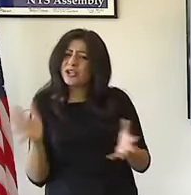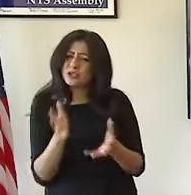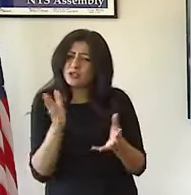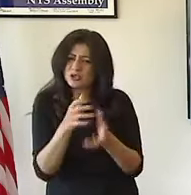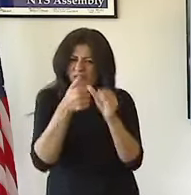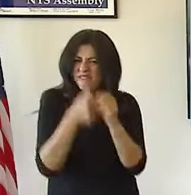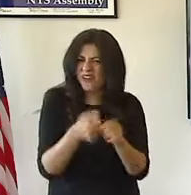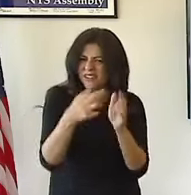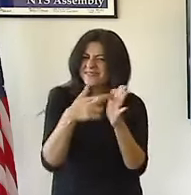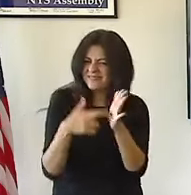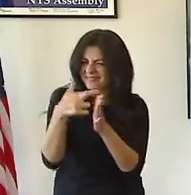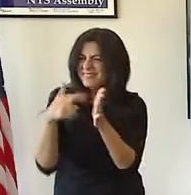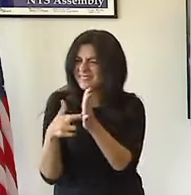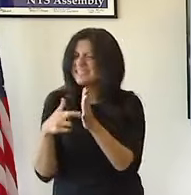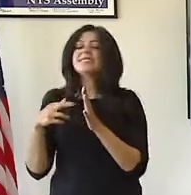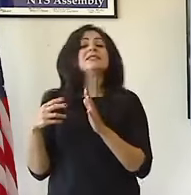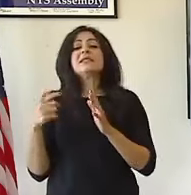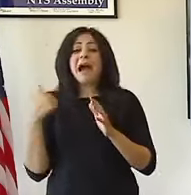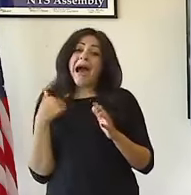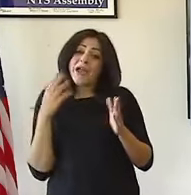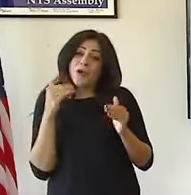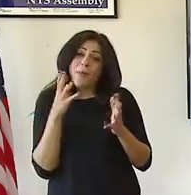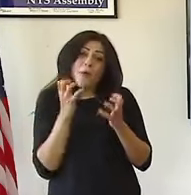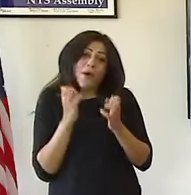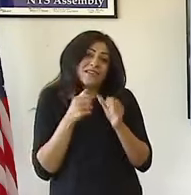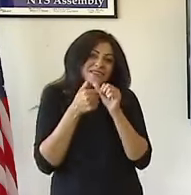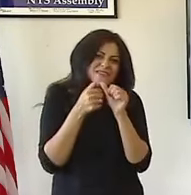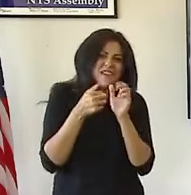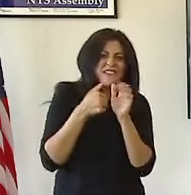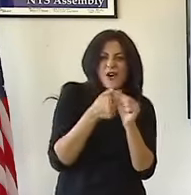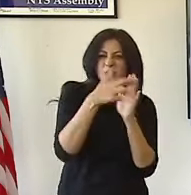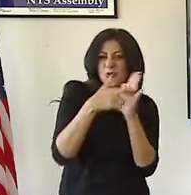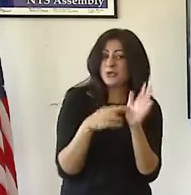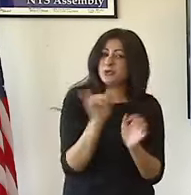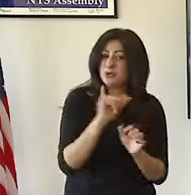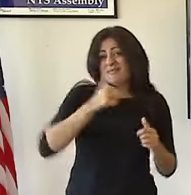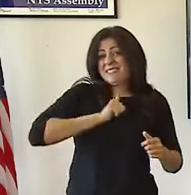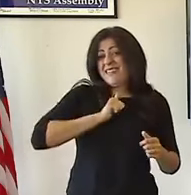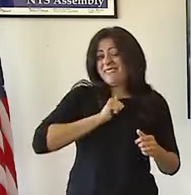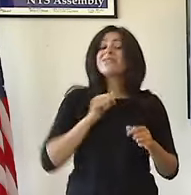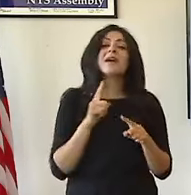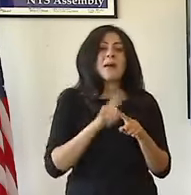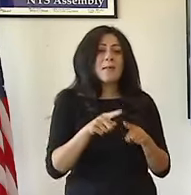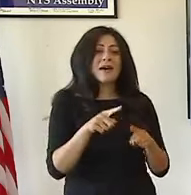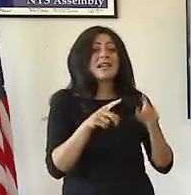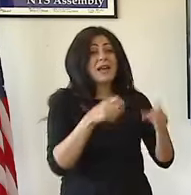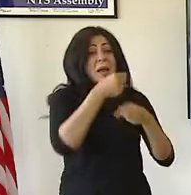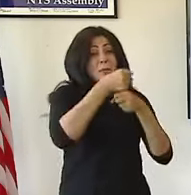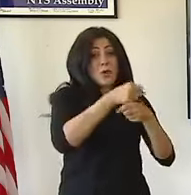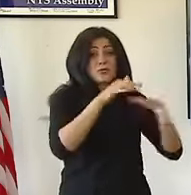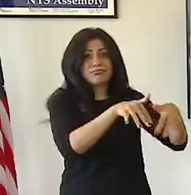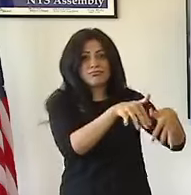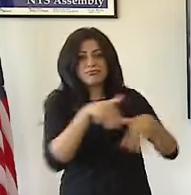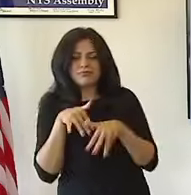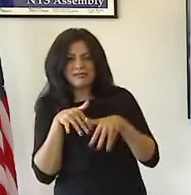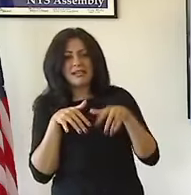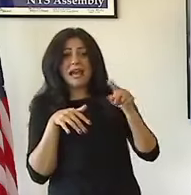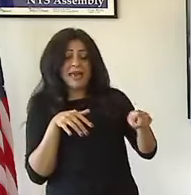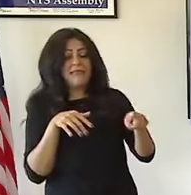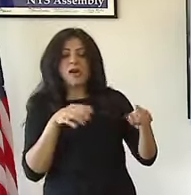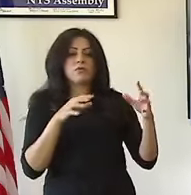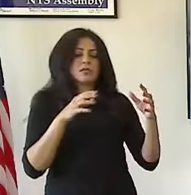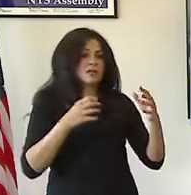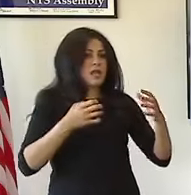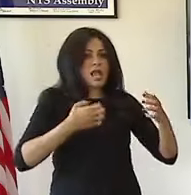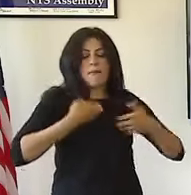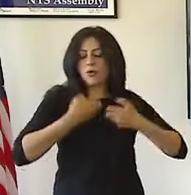guidances as I hope to follow those guidances. In a setting like a protest, and a protest is an eruption of